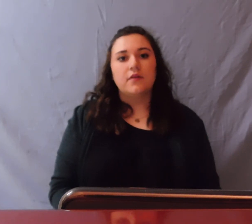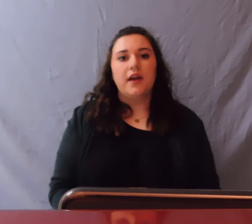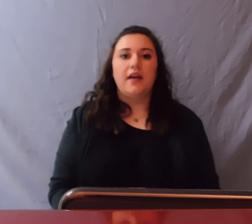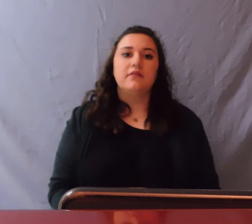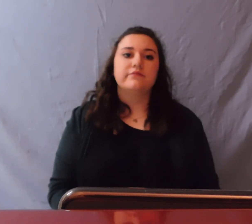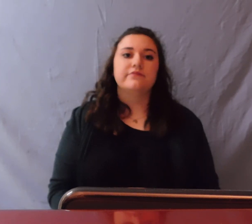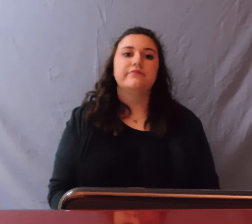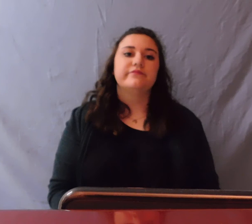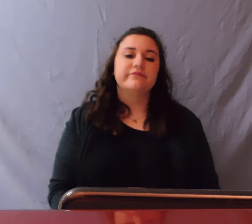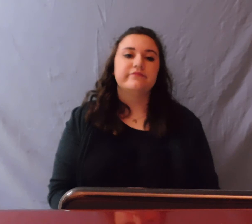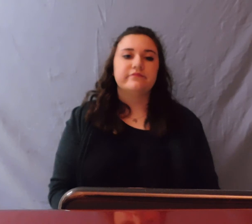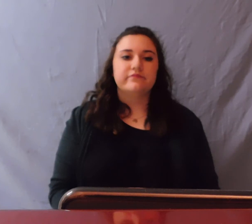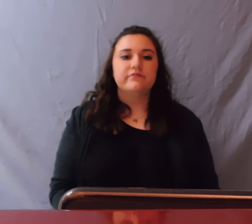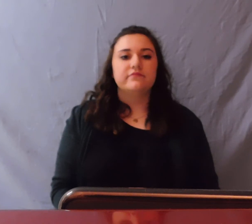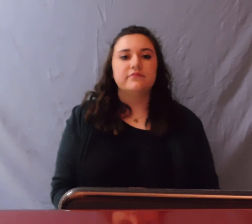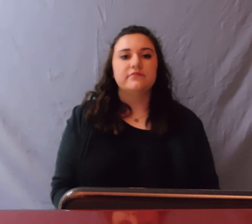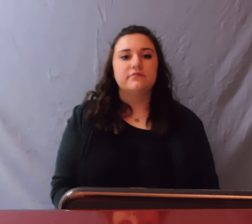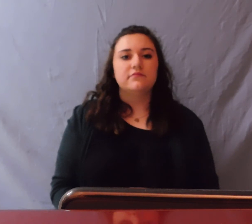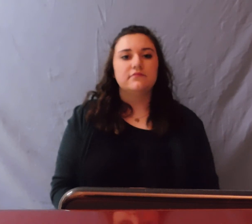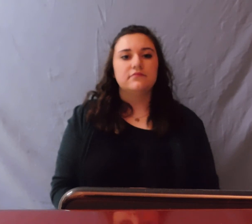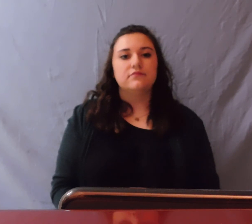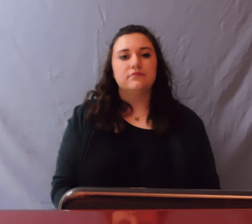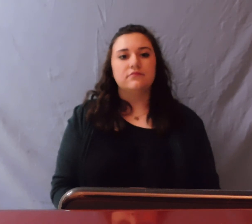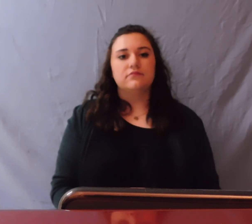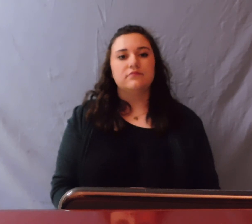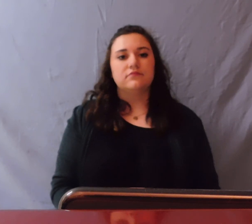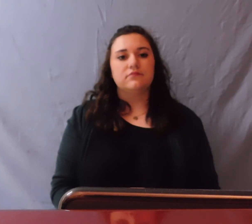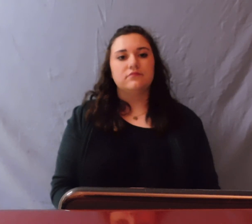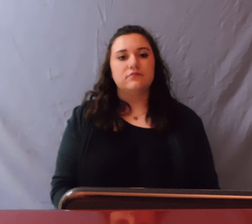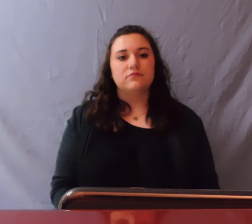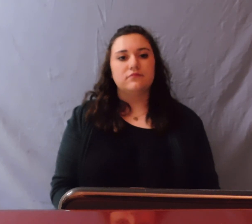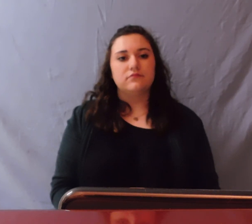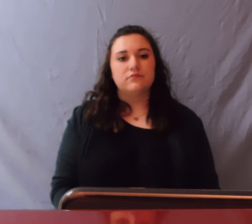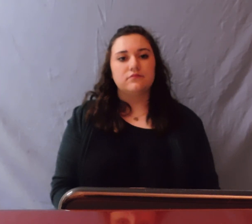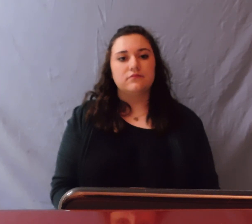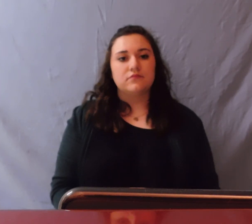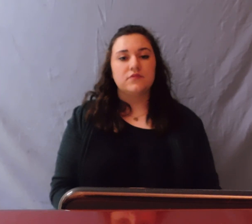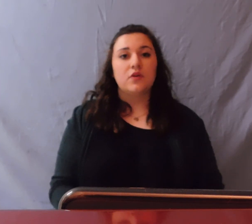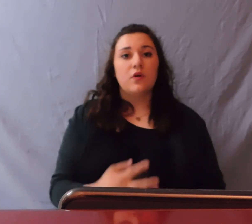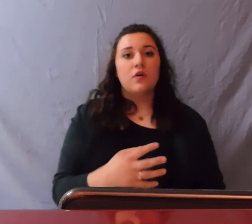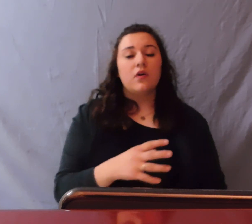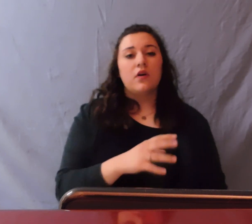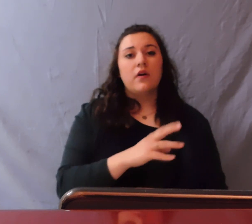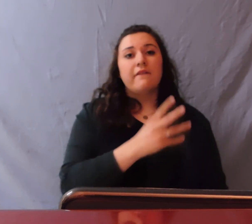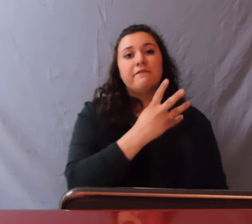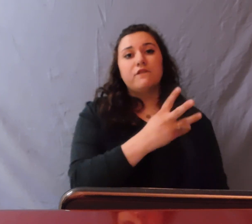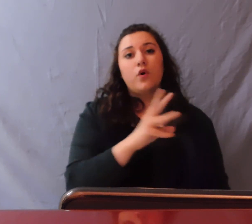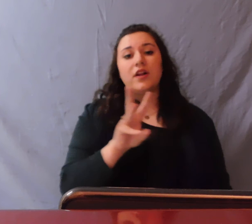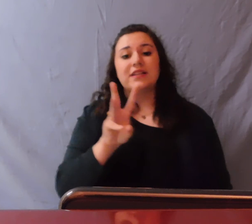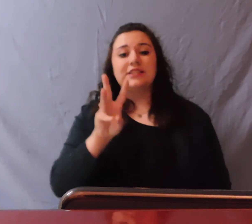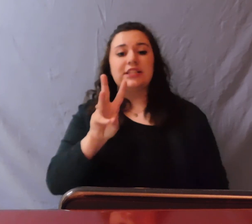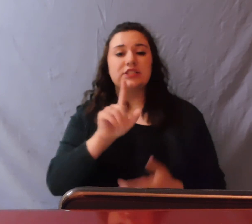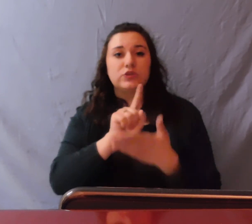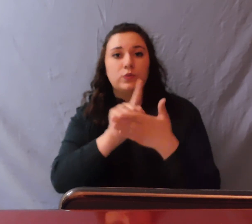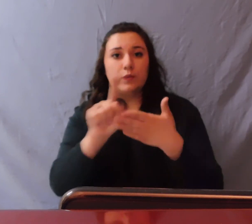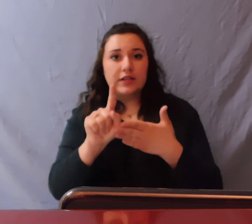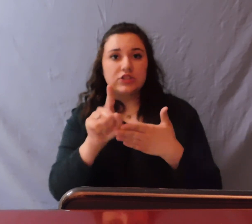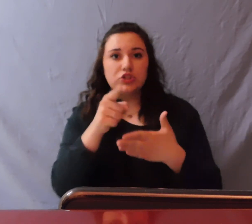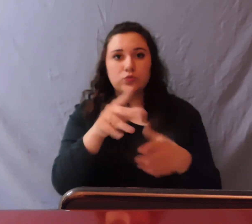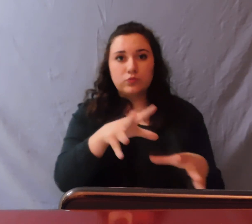Okay. So you'll get your card in the mail 4 to 6 weeks. You'll also get a PIN number 2 days later. So make